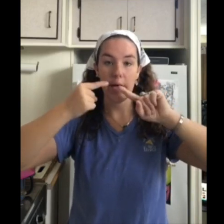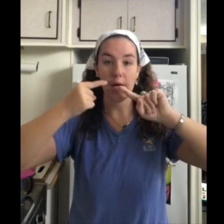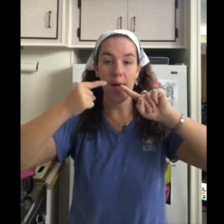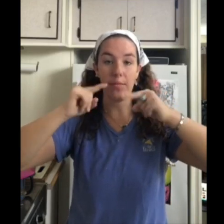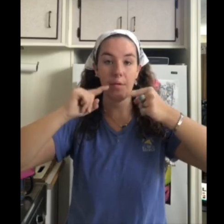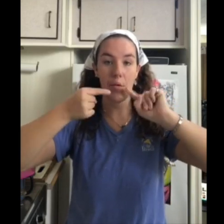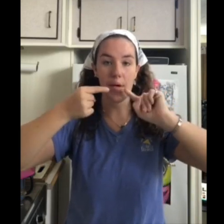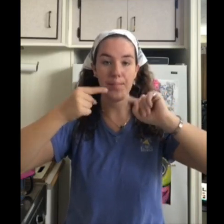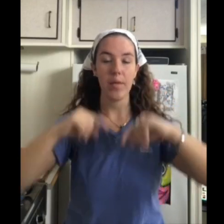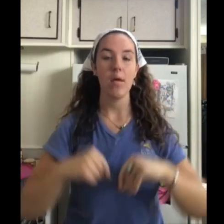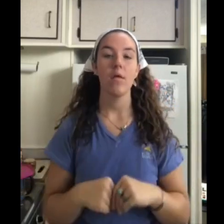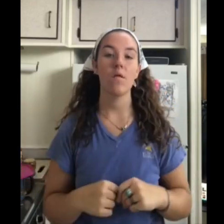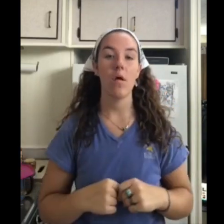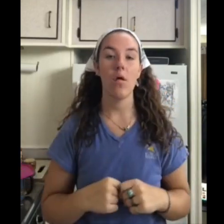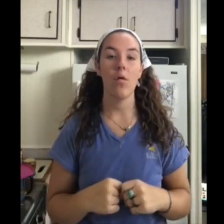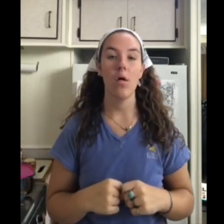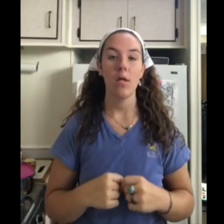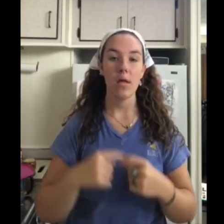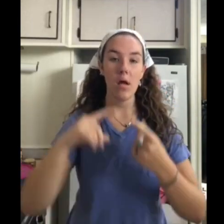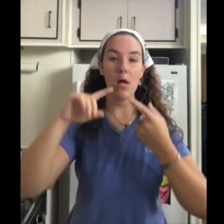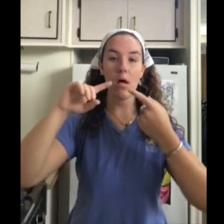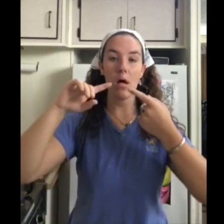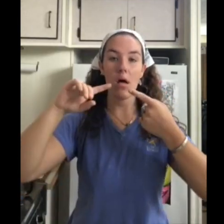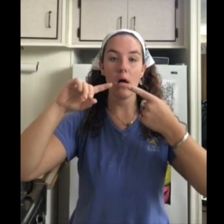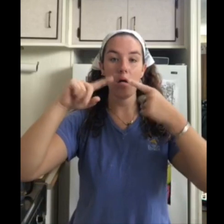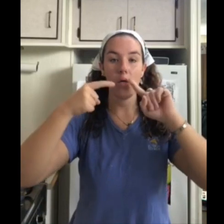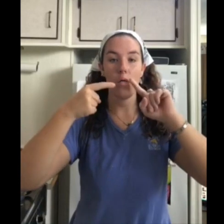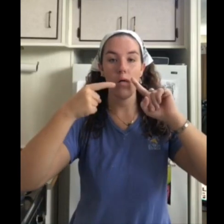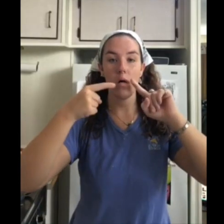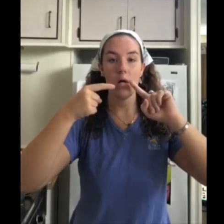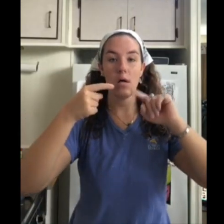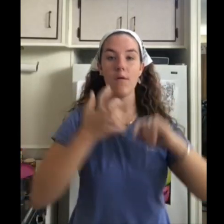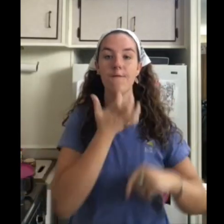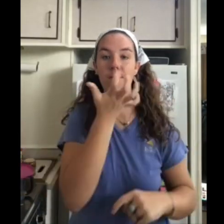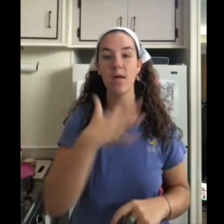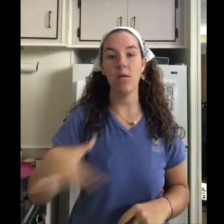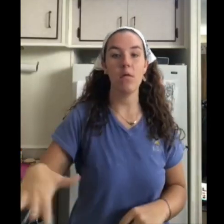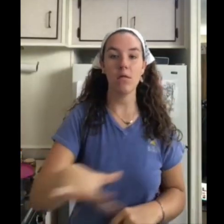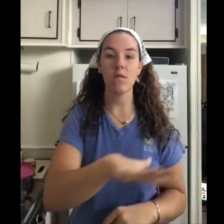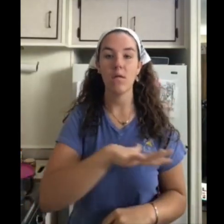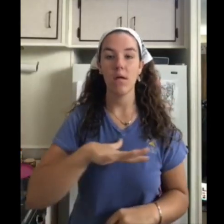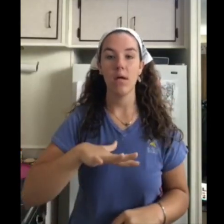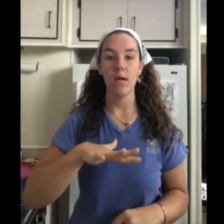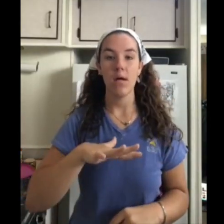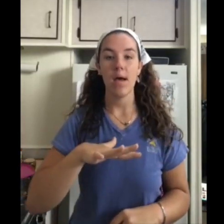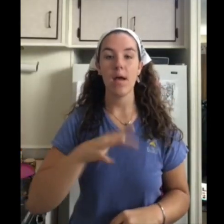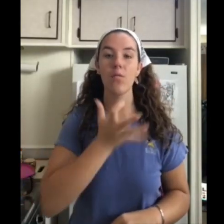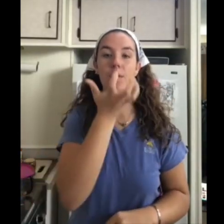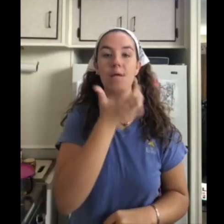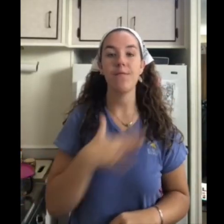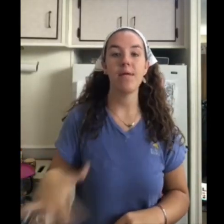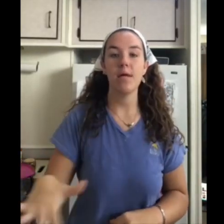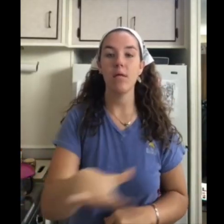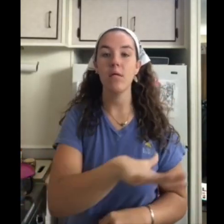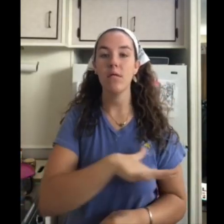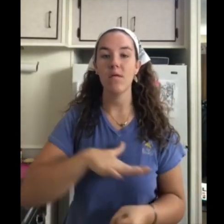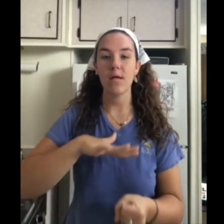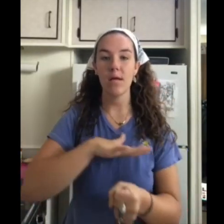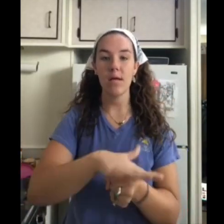your mouth, corn. So, there are corn fields and wheat fields